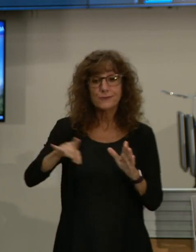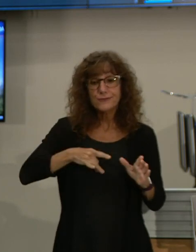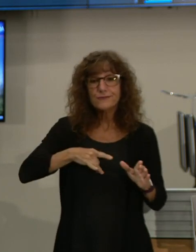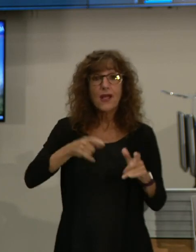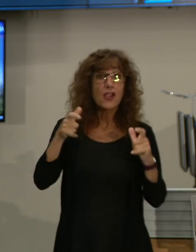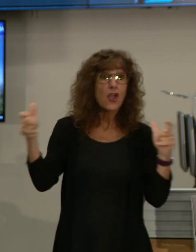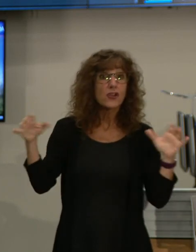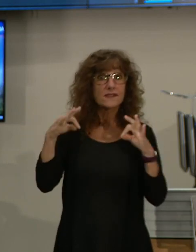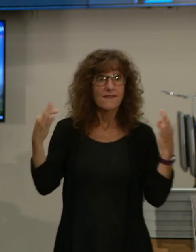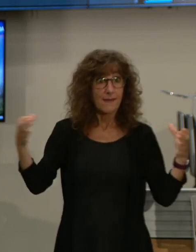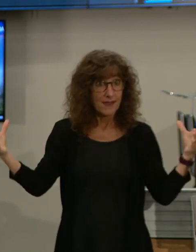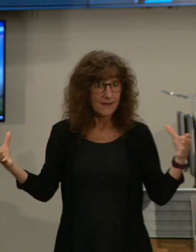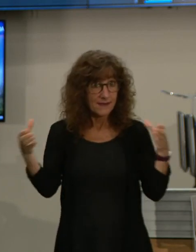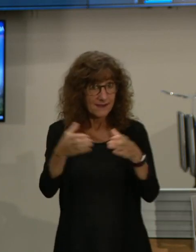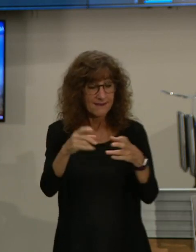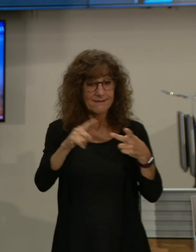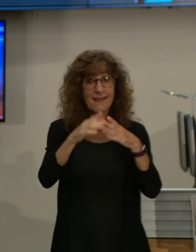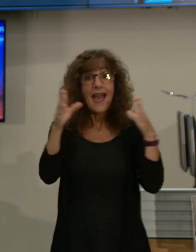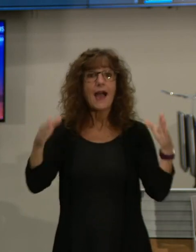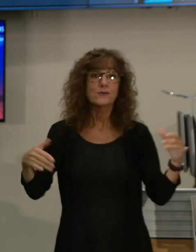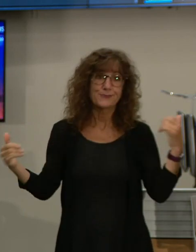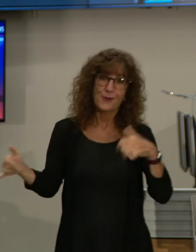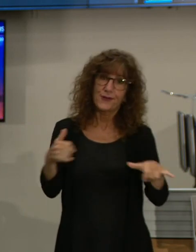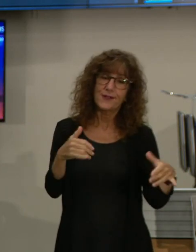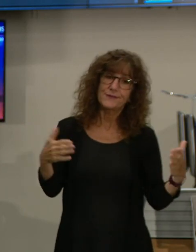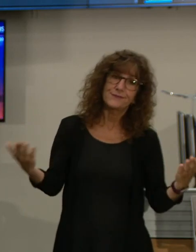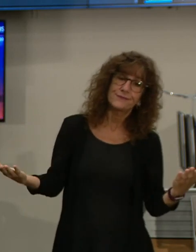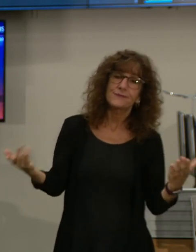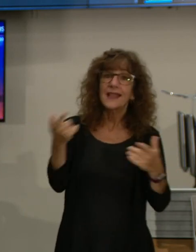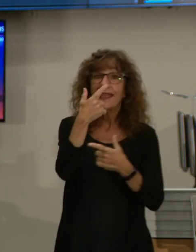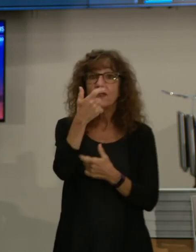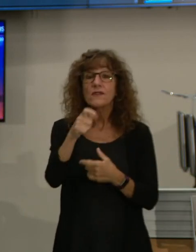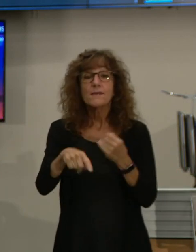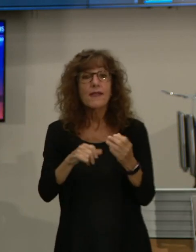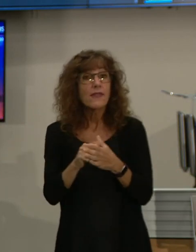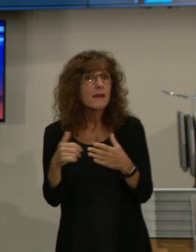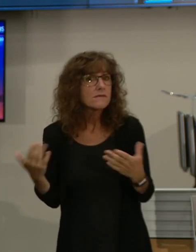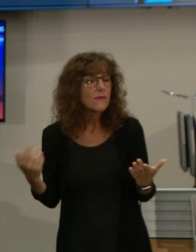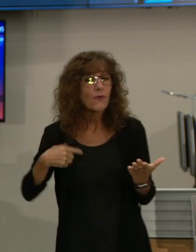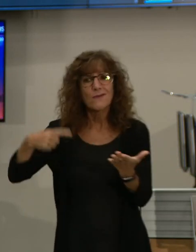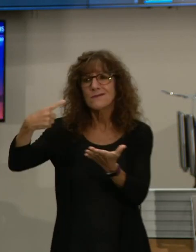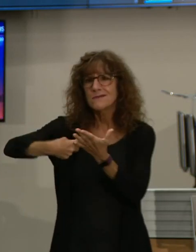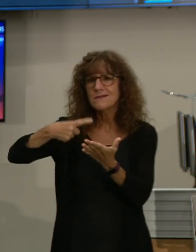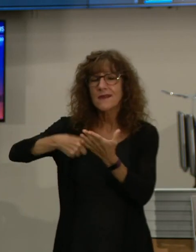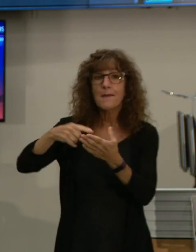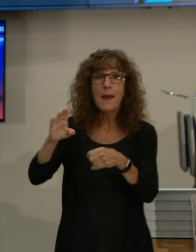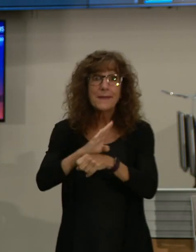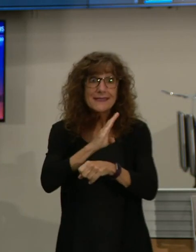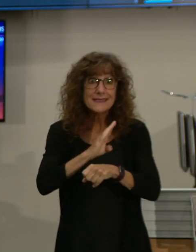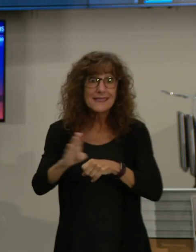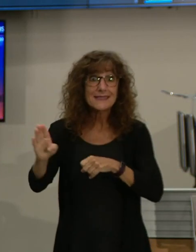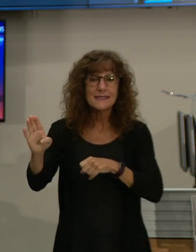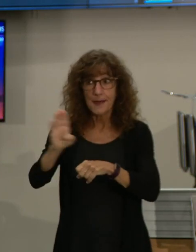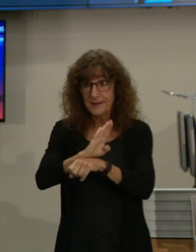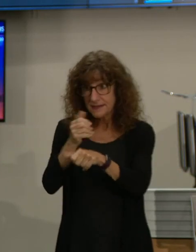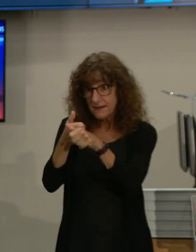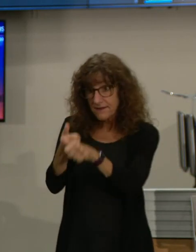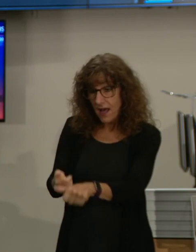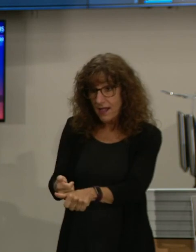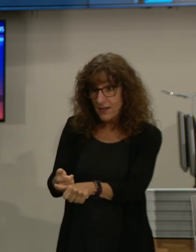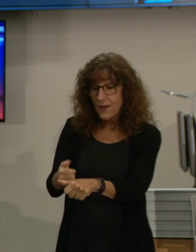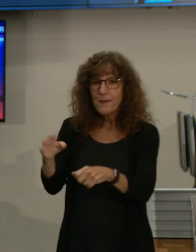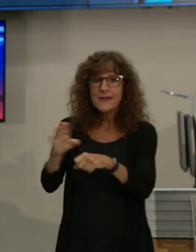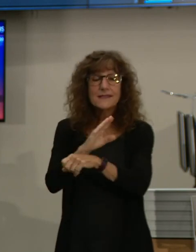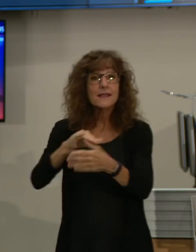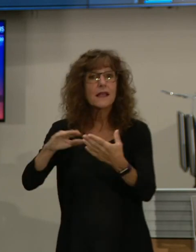large family gatherings and from house parties. What's really interesting about that is we've been talking about businesses and business compliance. The businesses